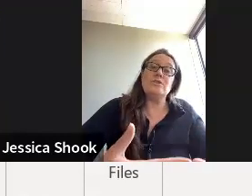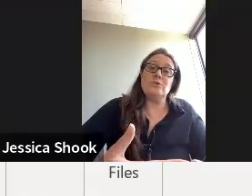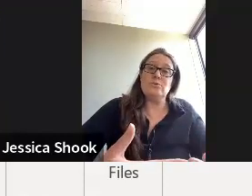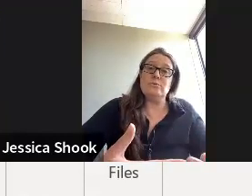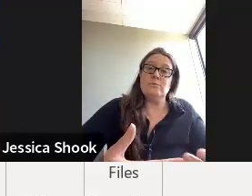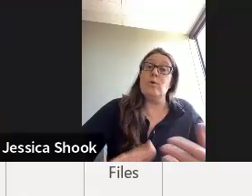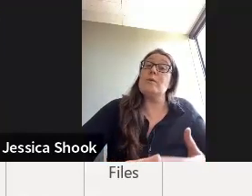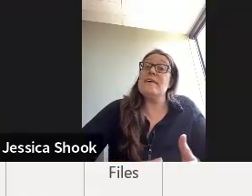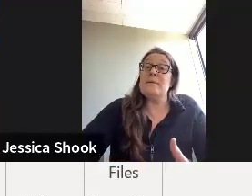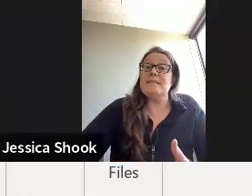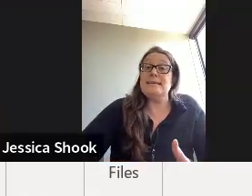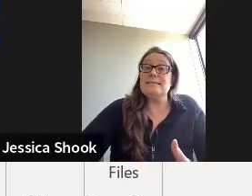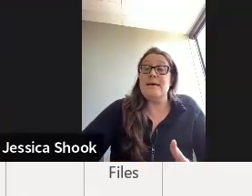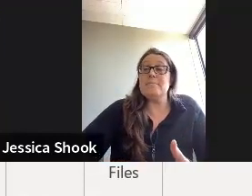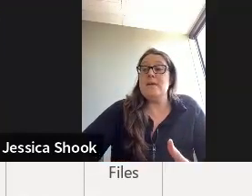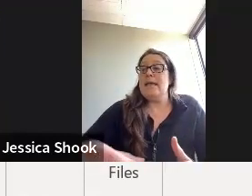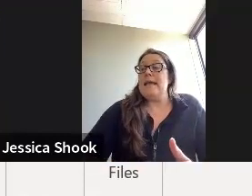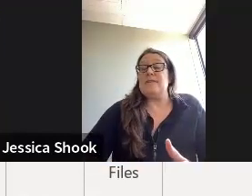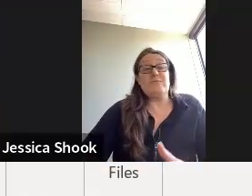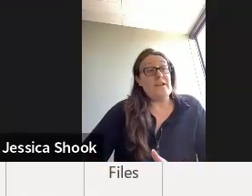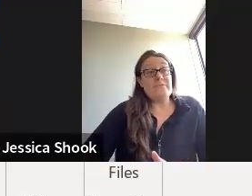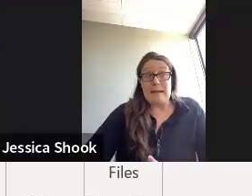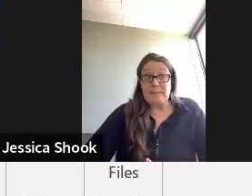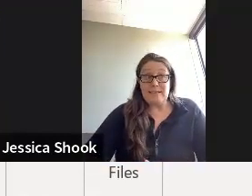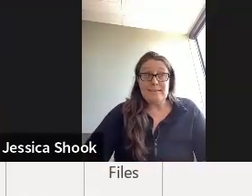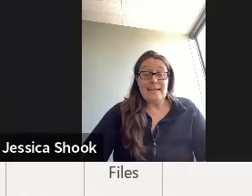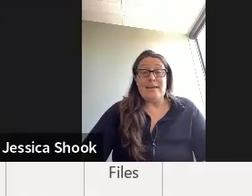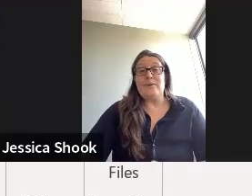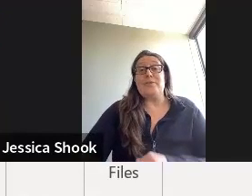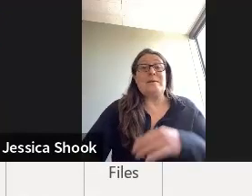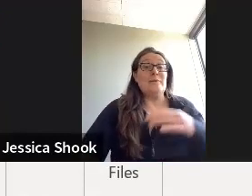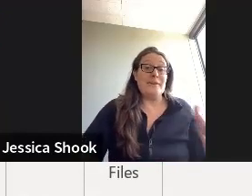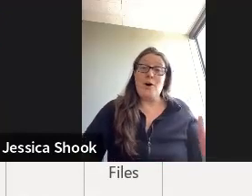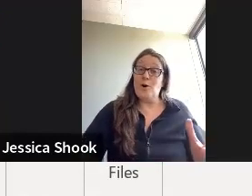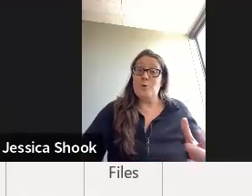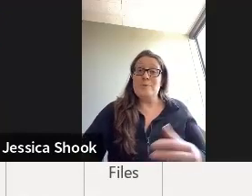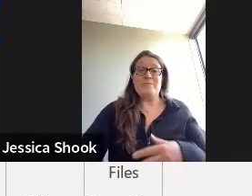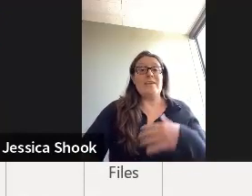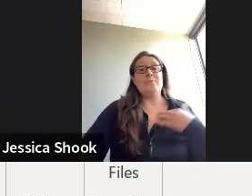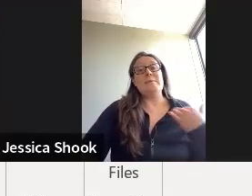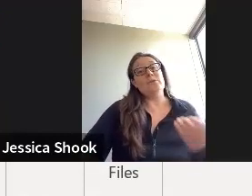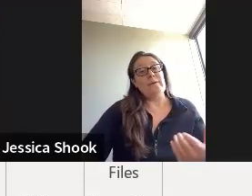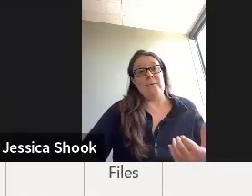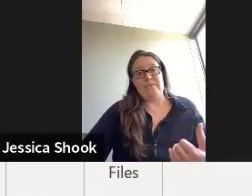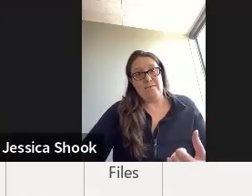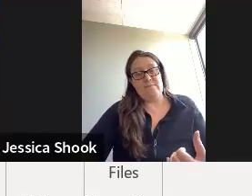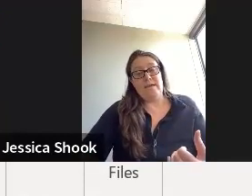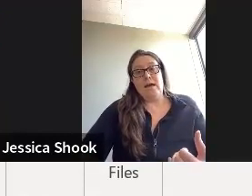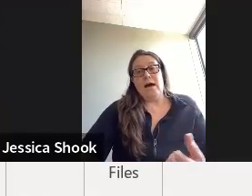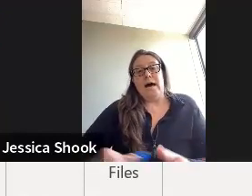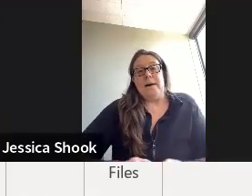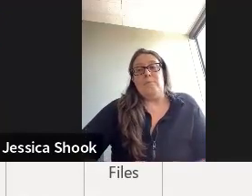who are going to work with them and assist them, and for their family, and for other people in their home, and for the other people around